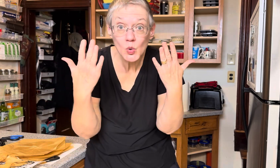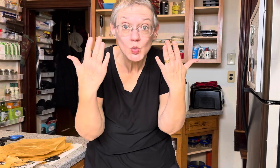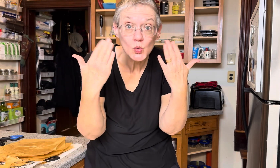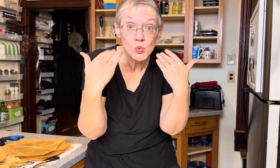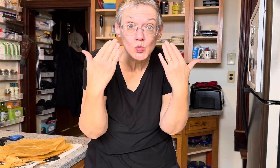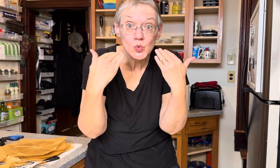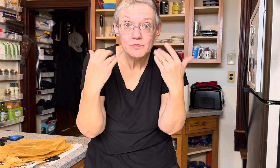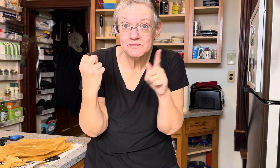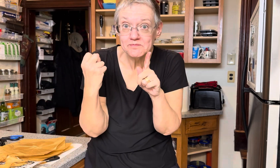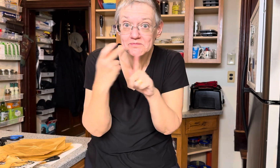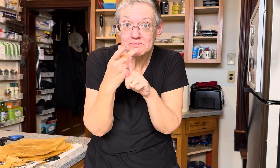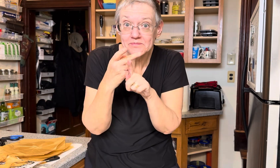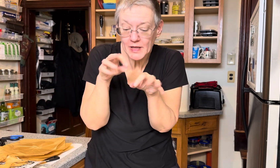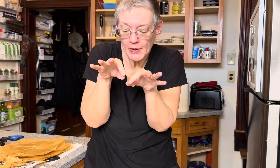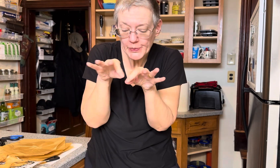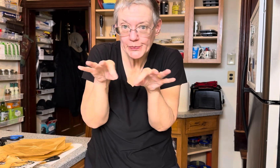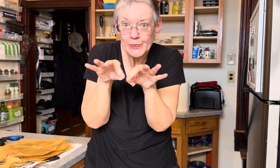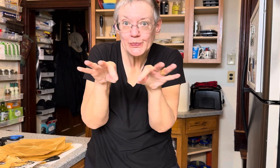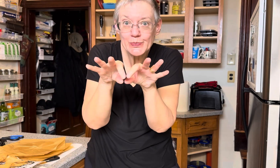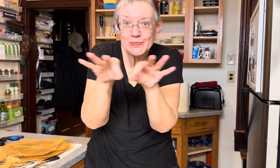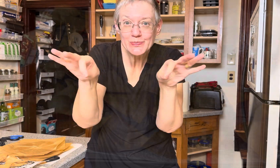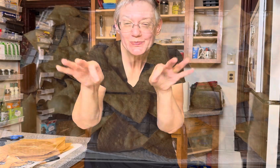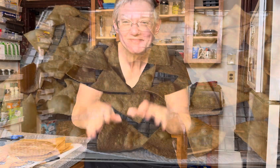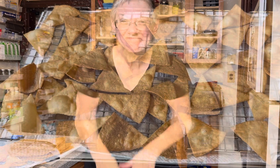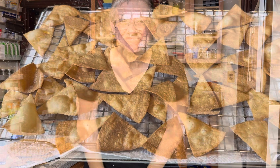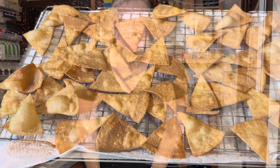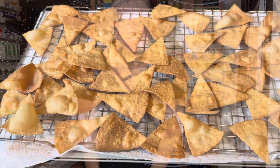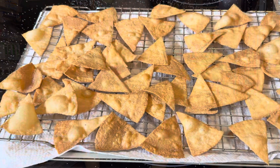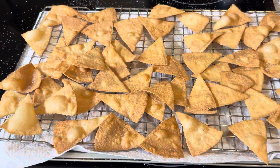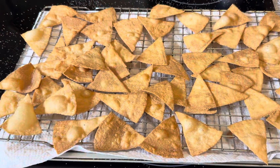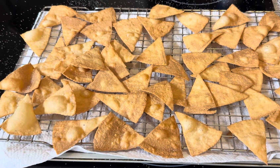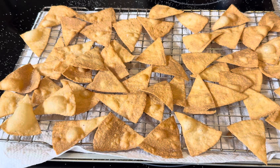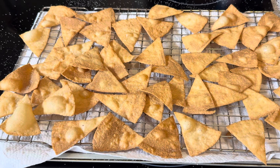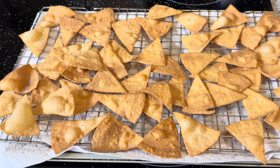So we need to leave them to cool. We'll come back and put them into baggies.